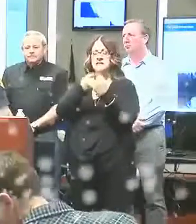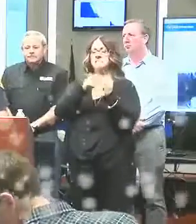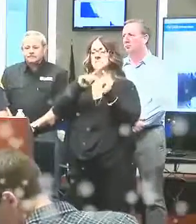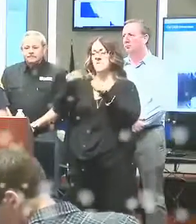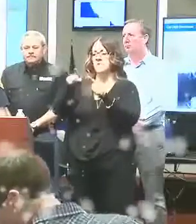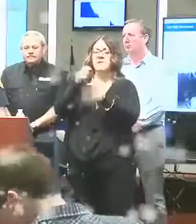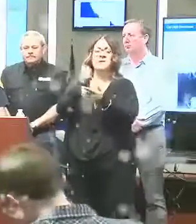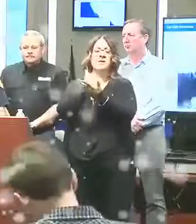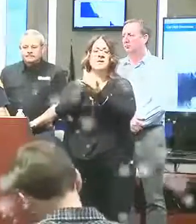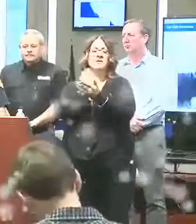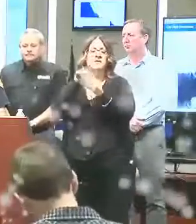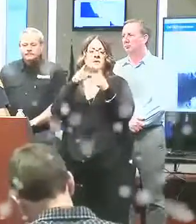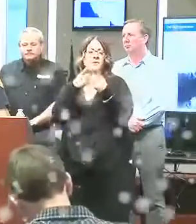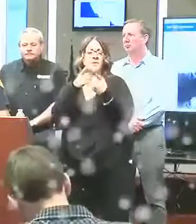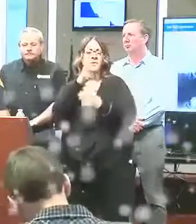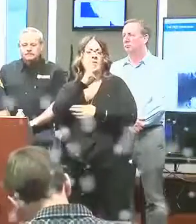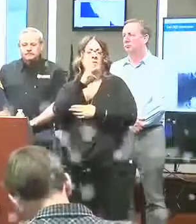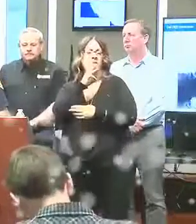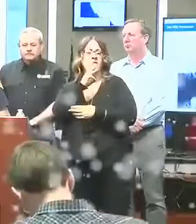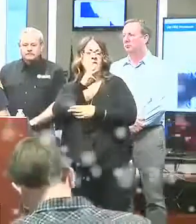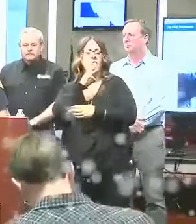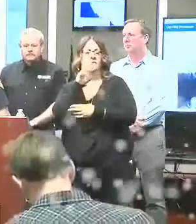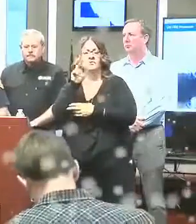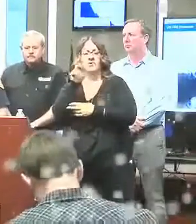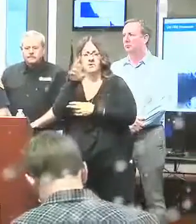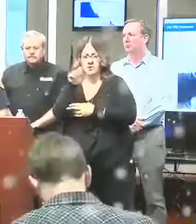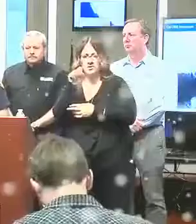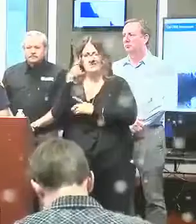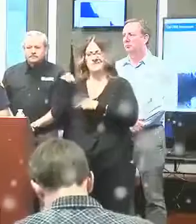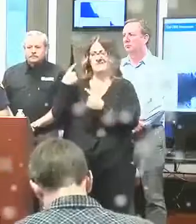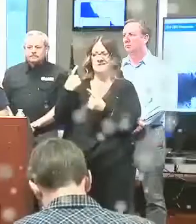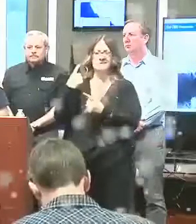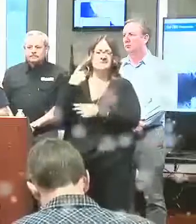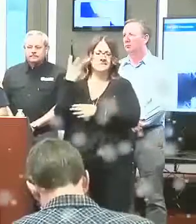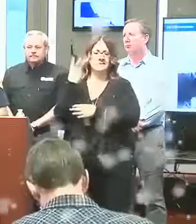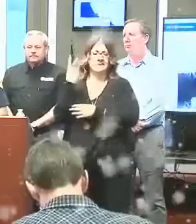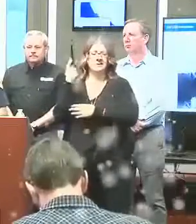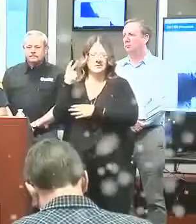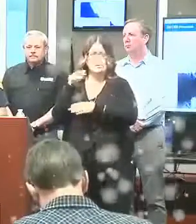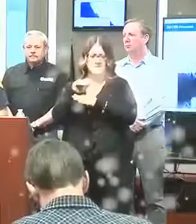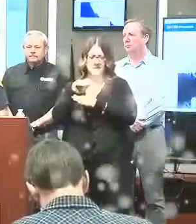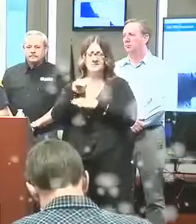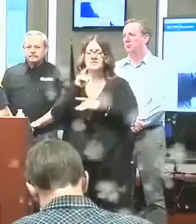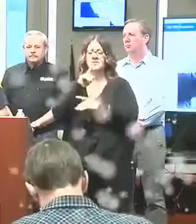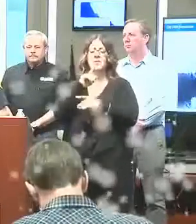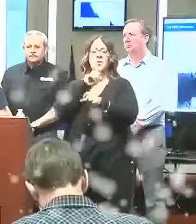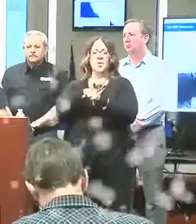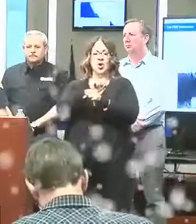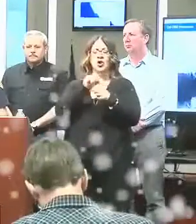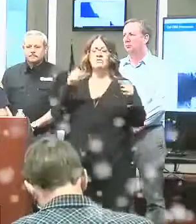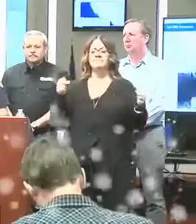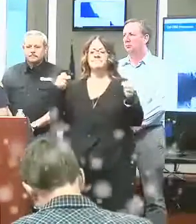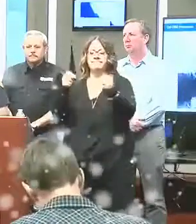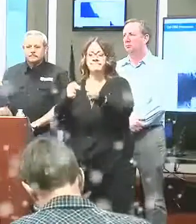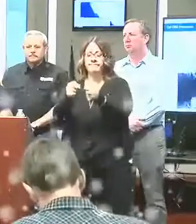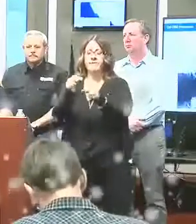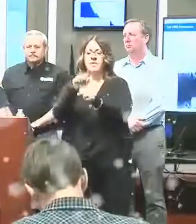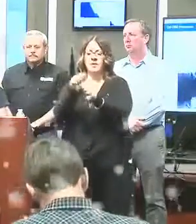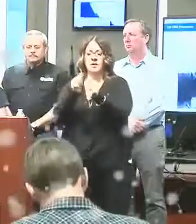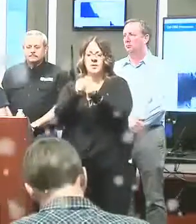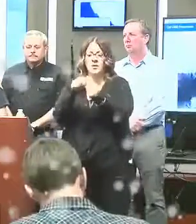Resources as early as Thursday evening. We've had an incident management team jointly co-located, engaged, and embedded with the Water Resources, engaging